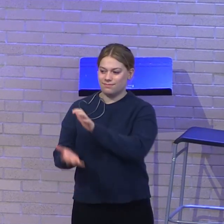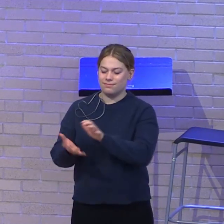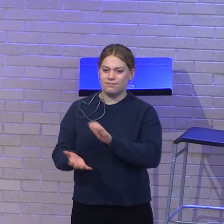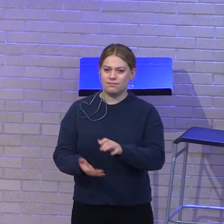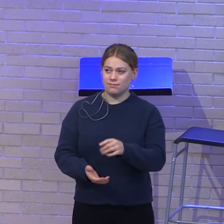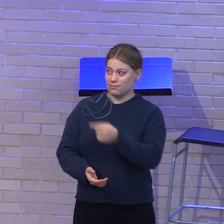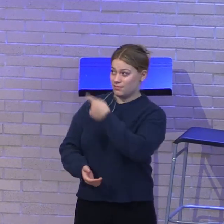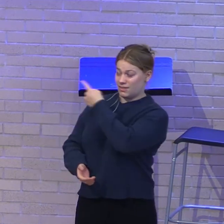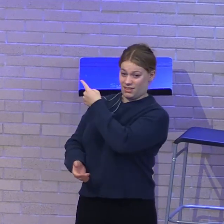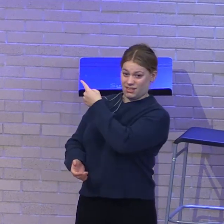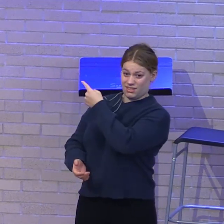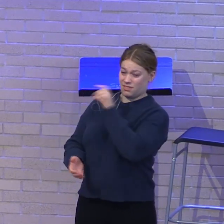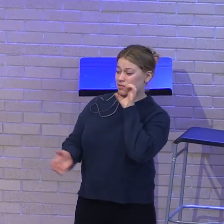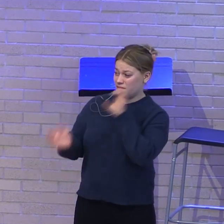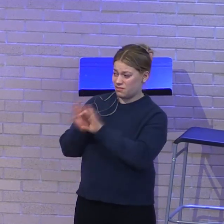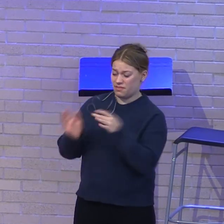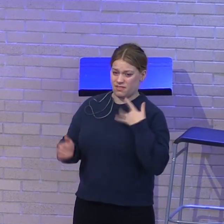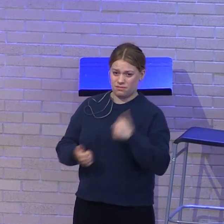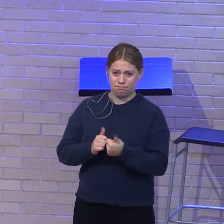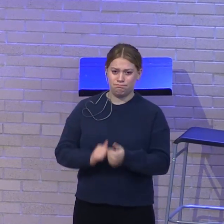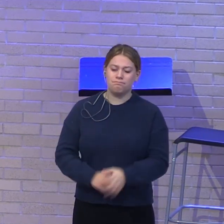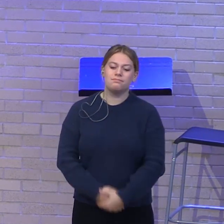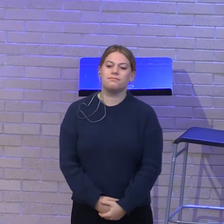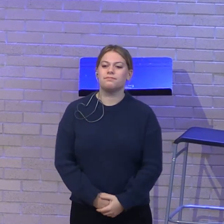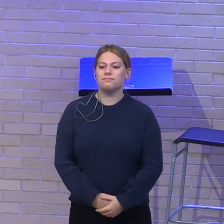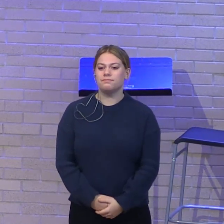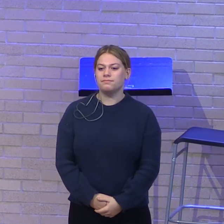What about these next ones?